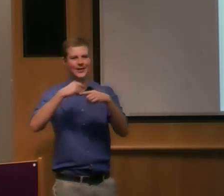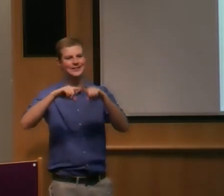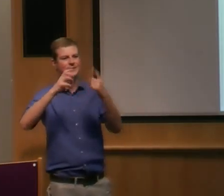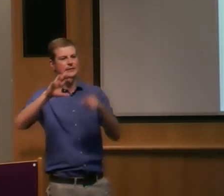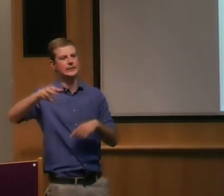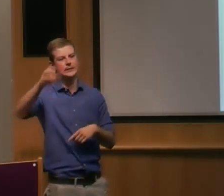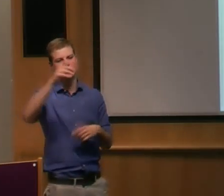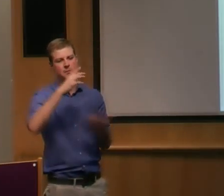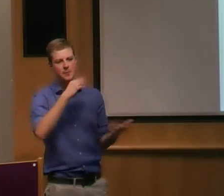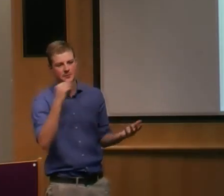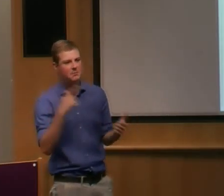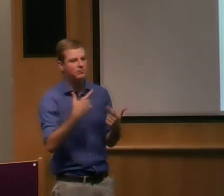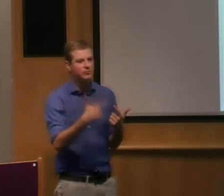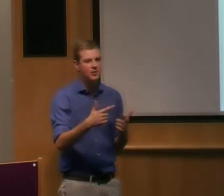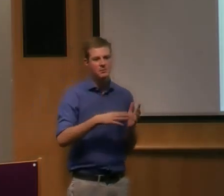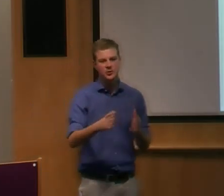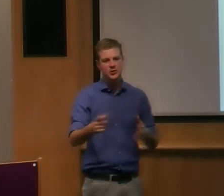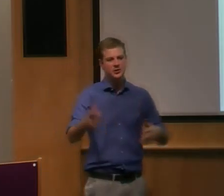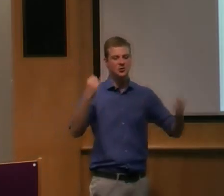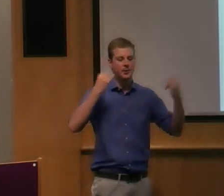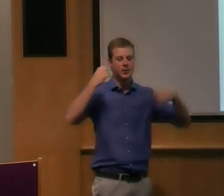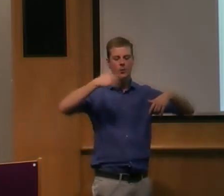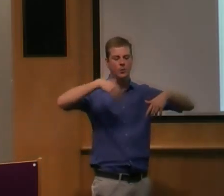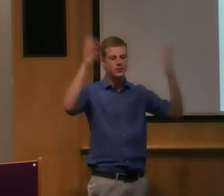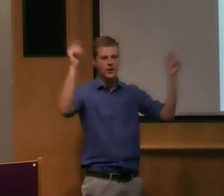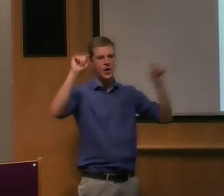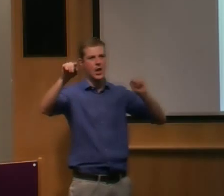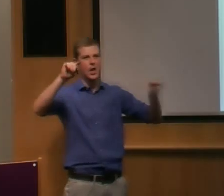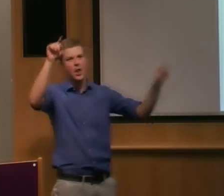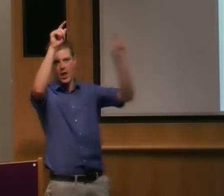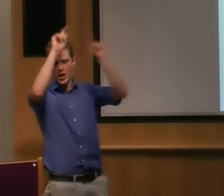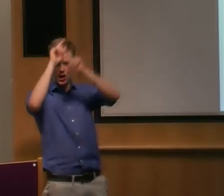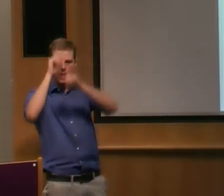need to touch base with people in all four corners of the United Kingdom. Wherever